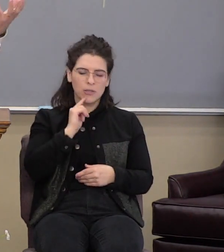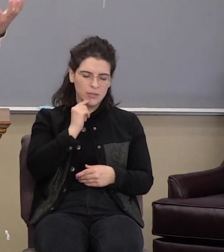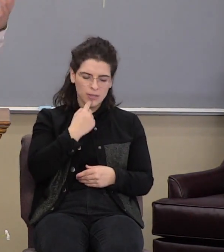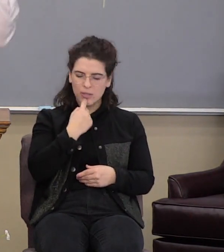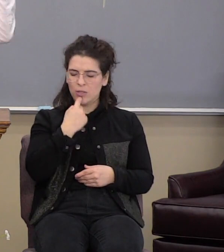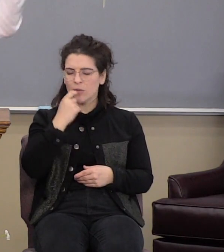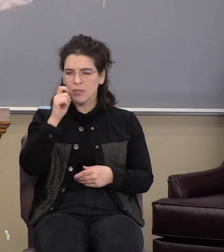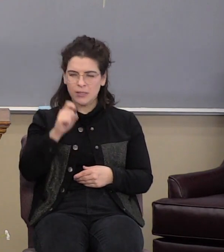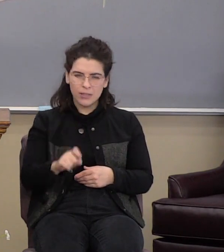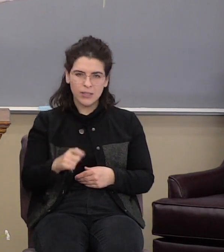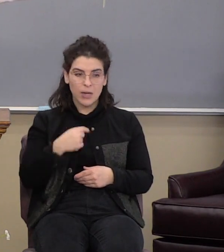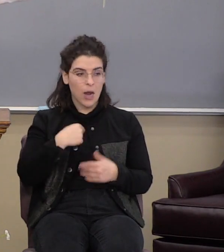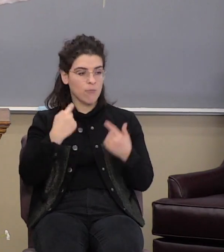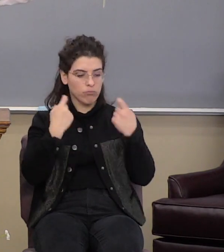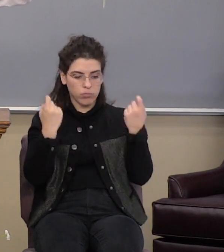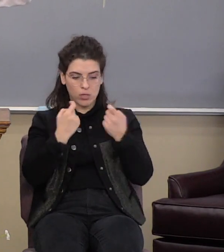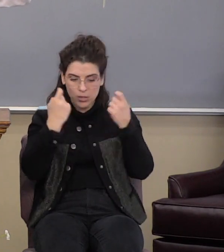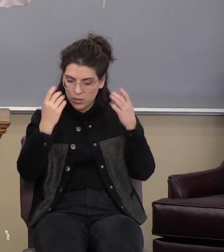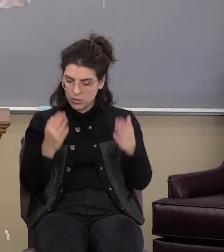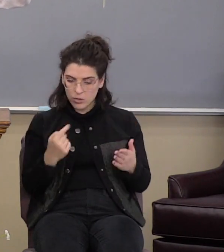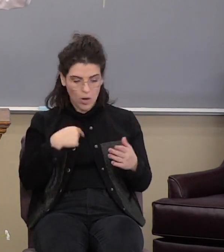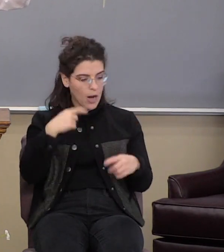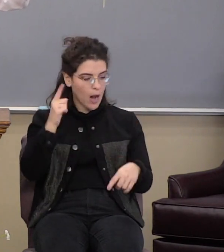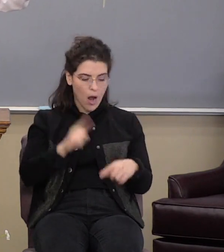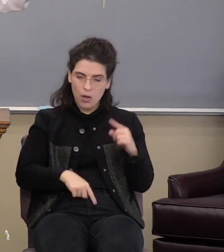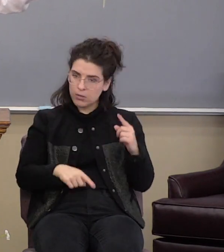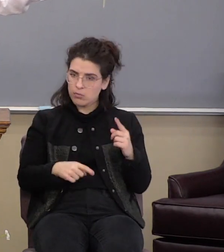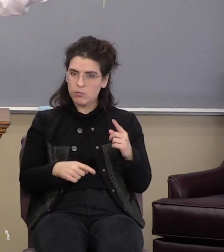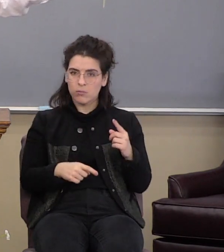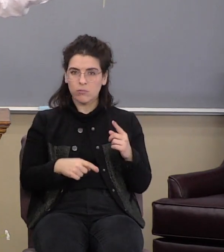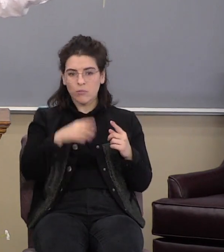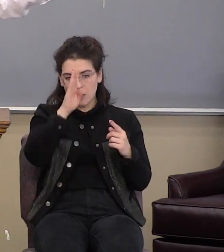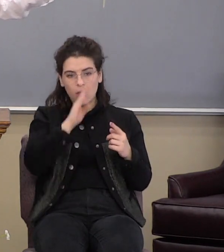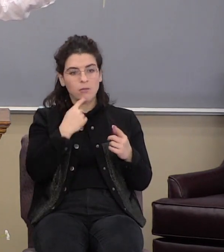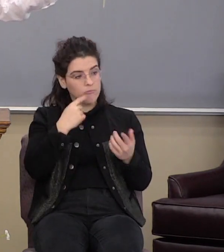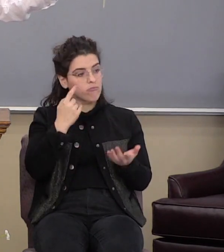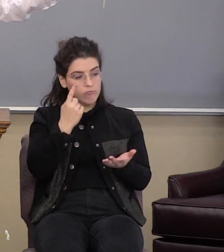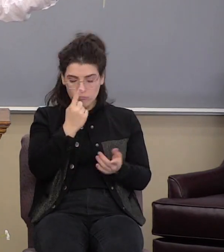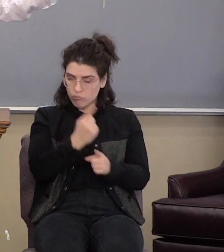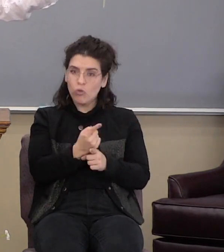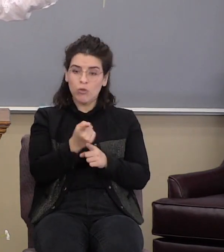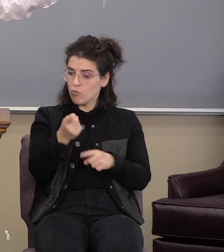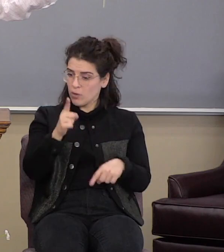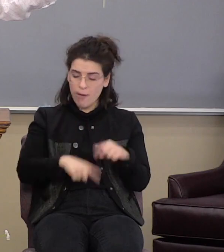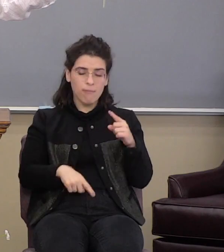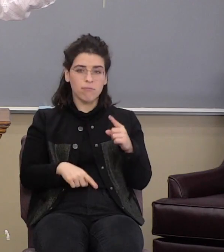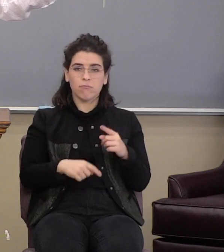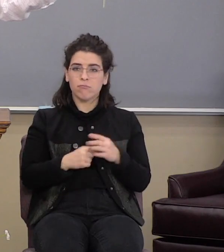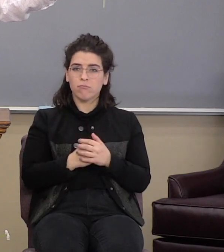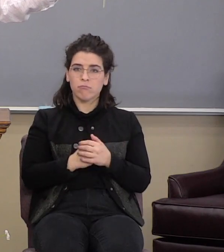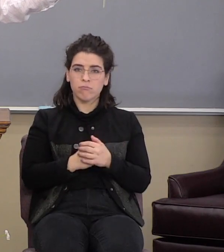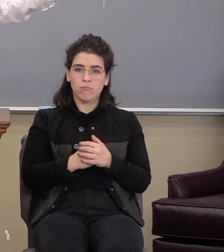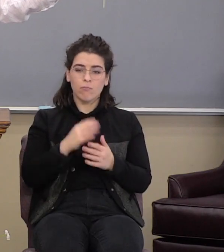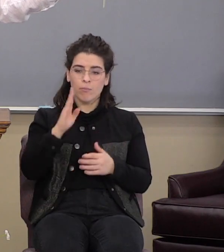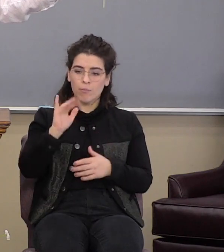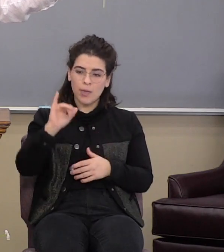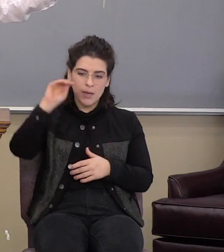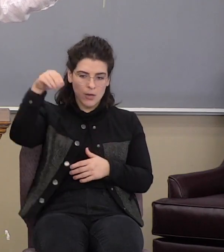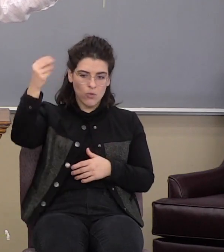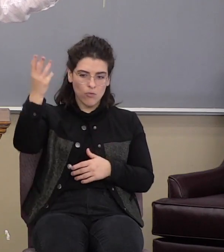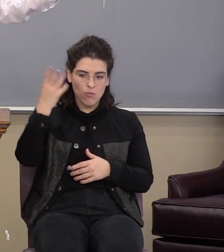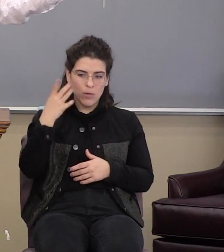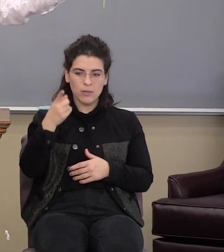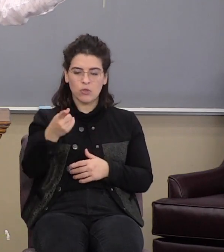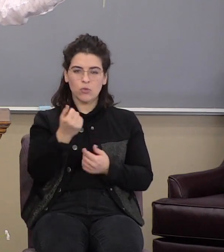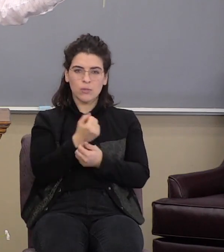urgent need. All right, I'm a sinner. I can't do it. God says, that's right. You can't do it. By grace are you saved